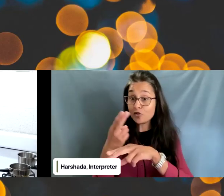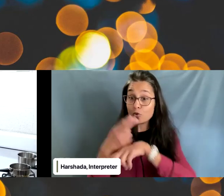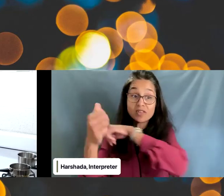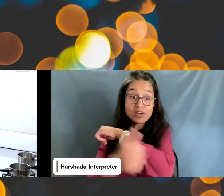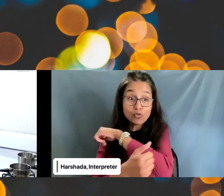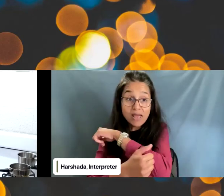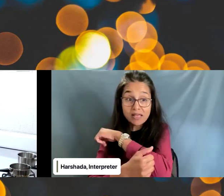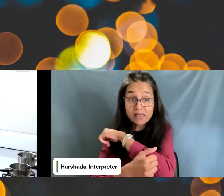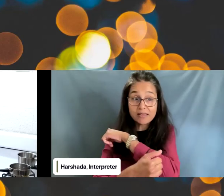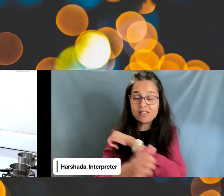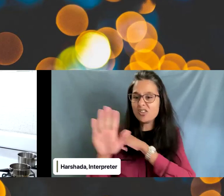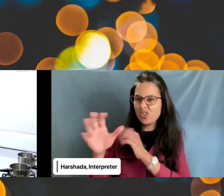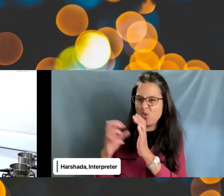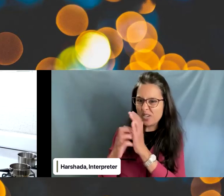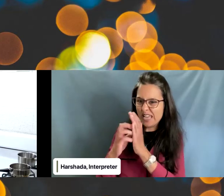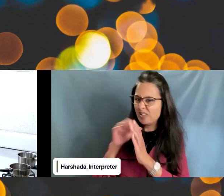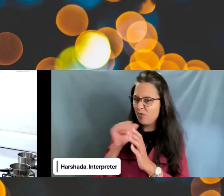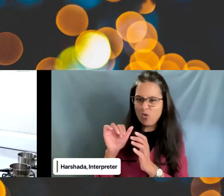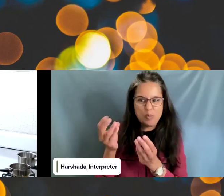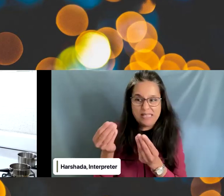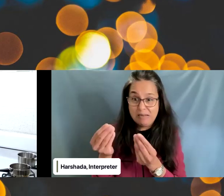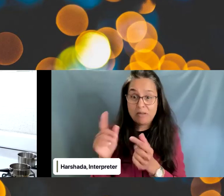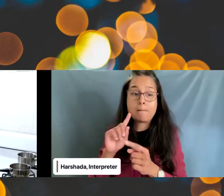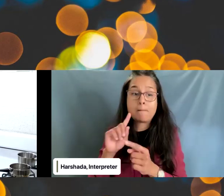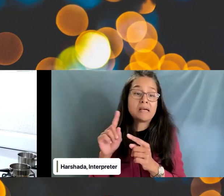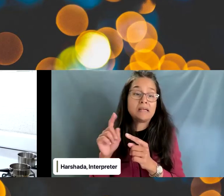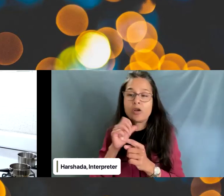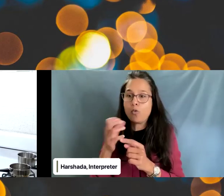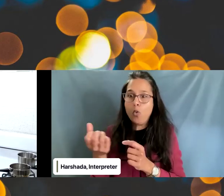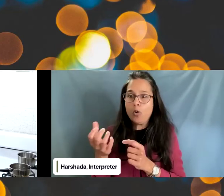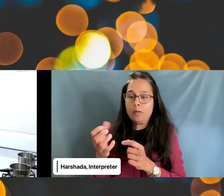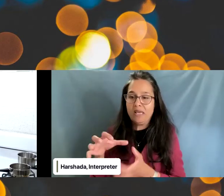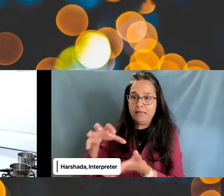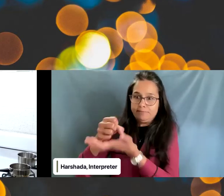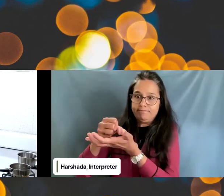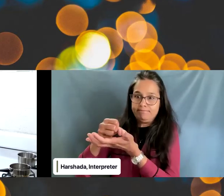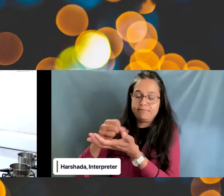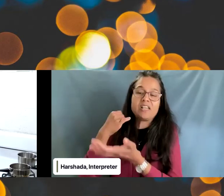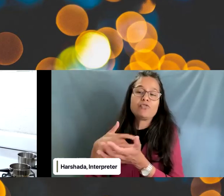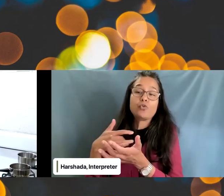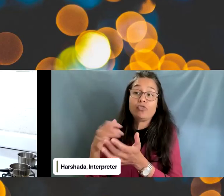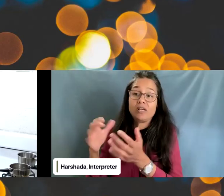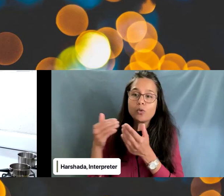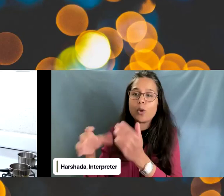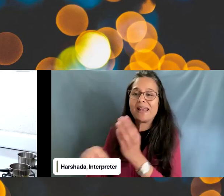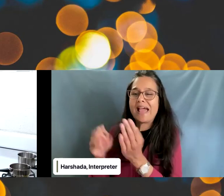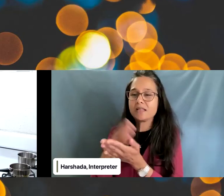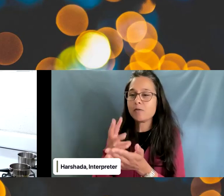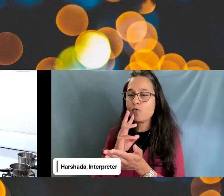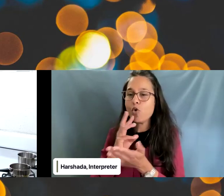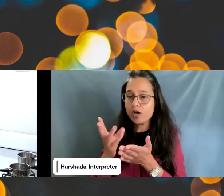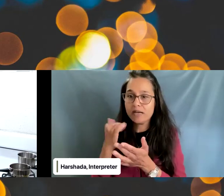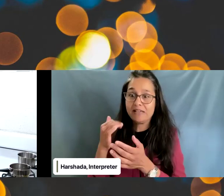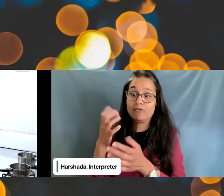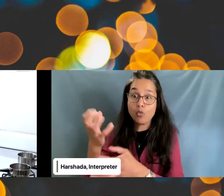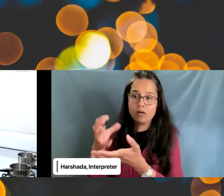not going to be that sandy, but it's going to at least hold together, if not add a bit of water. If this mixture is still too dry, for those of you who are attempting it, add a tablespoon